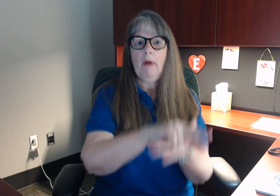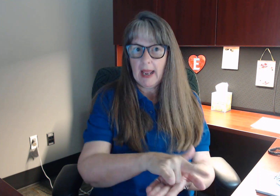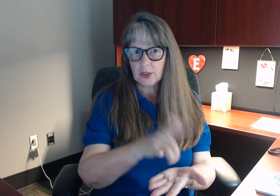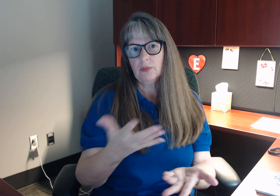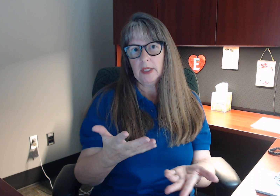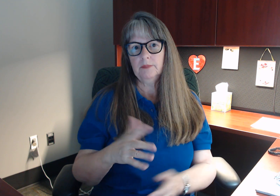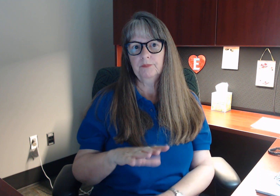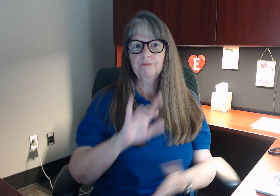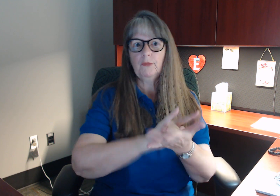crash, right?